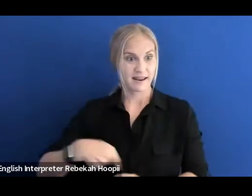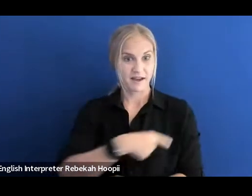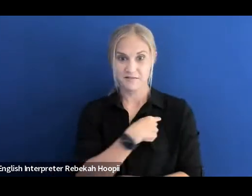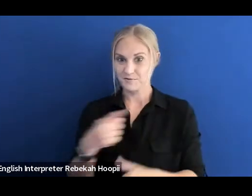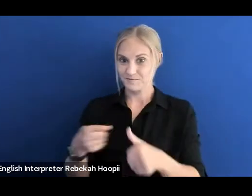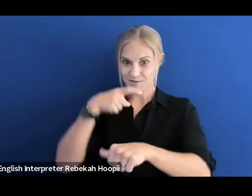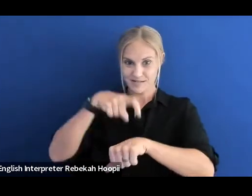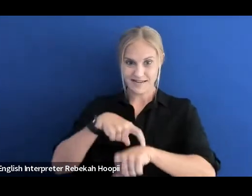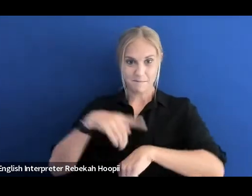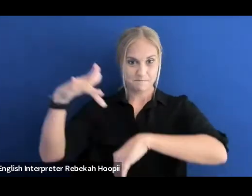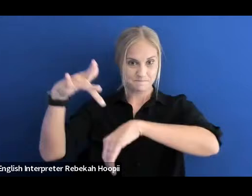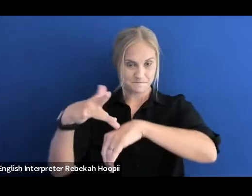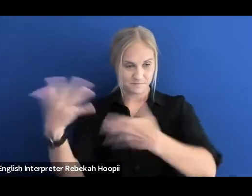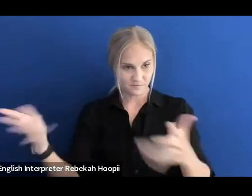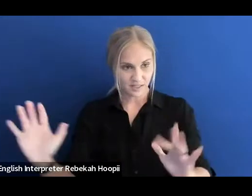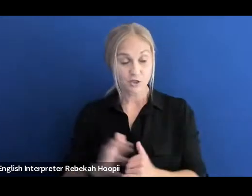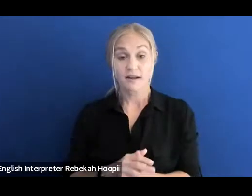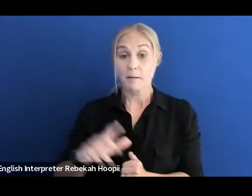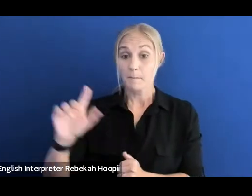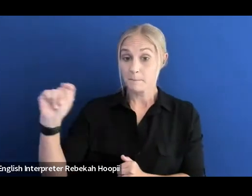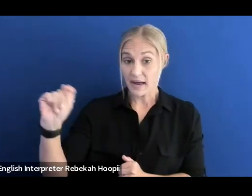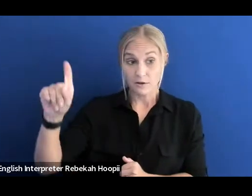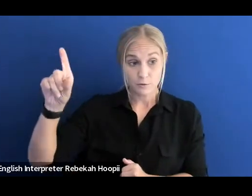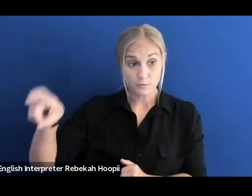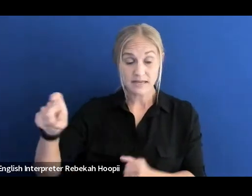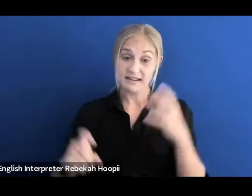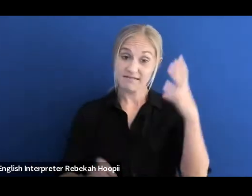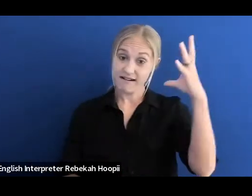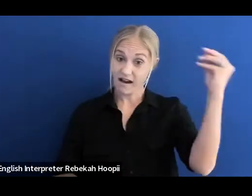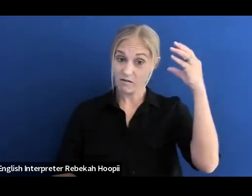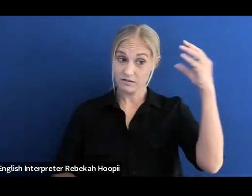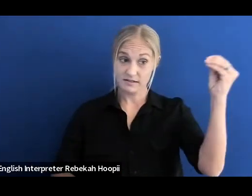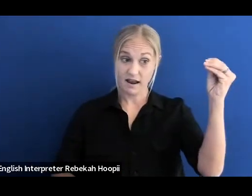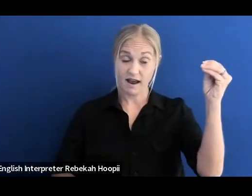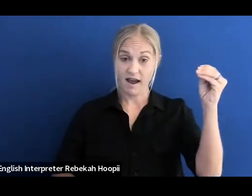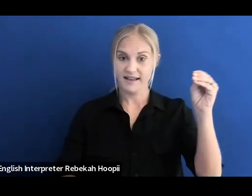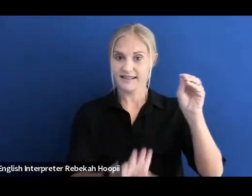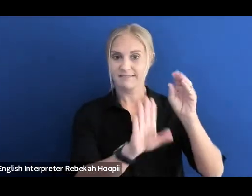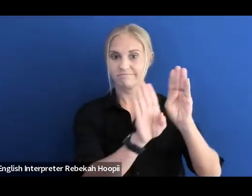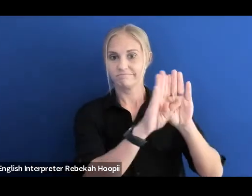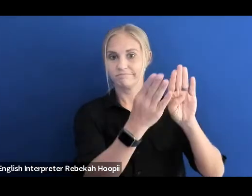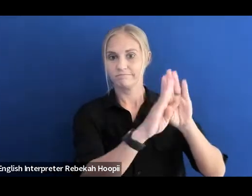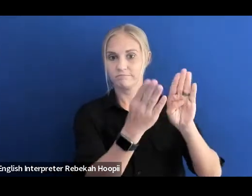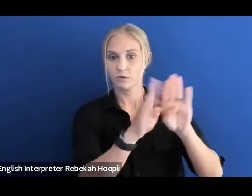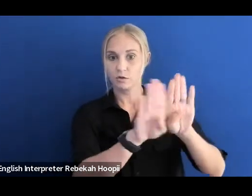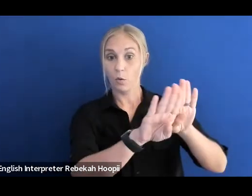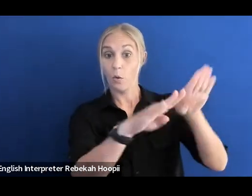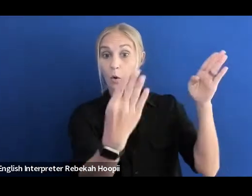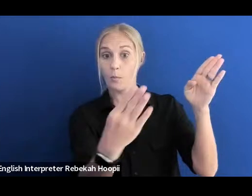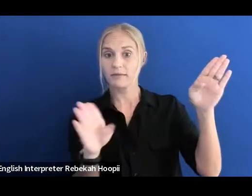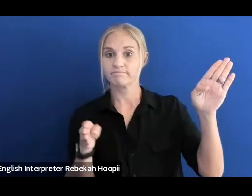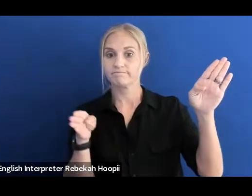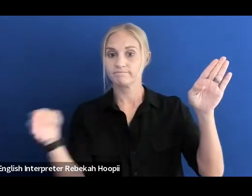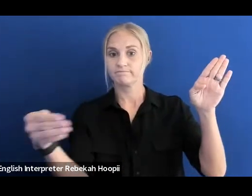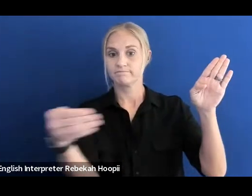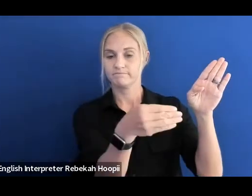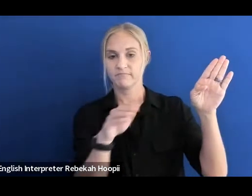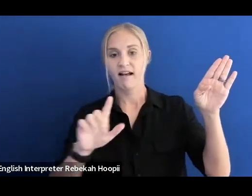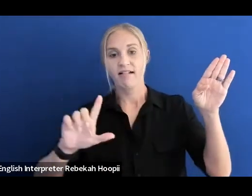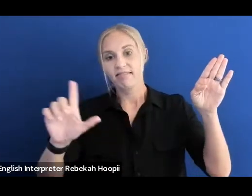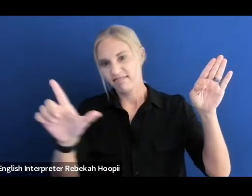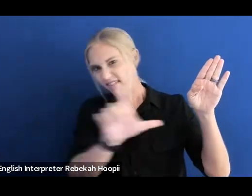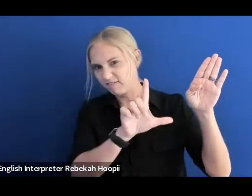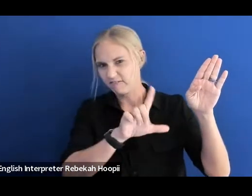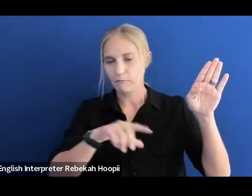before. If you need the restrooms, they're right outside that exit door that's open to the left. So there's both restroom facilities are